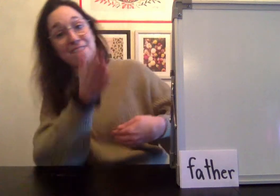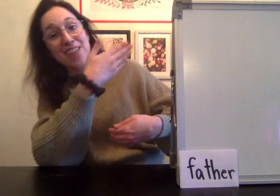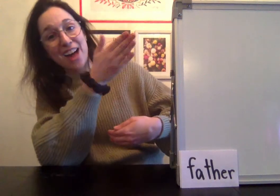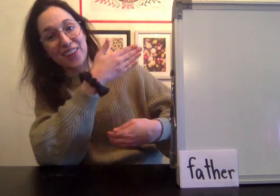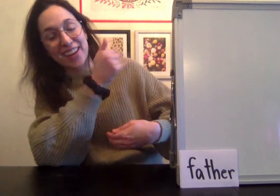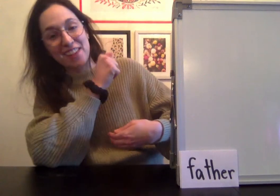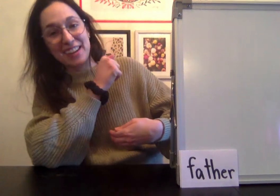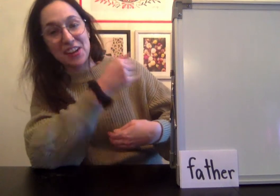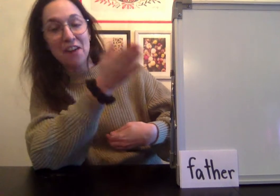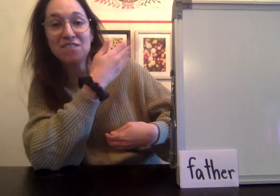Father, get ready, go.